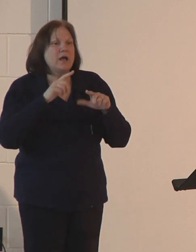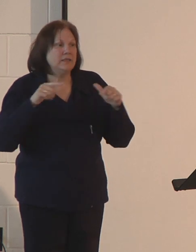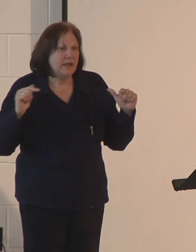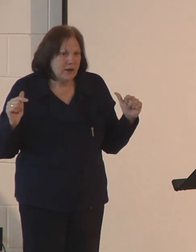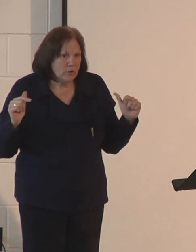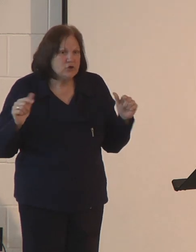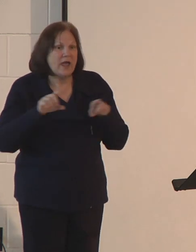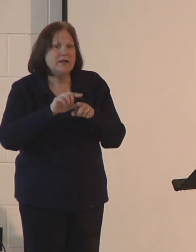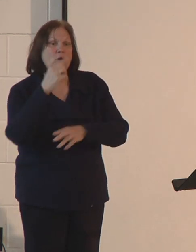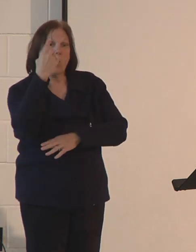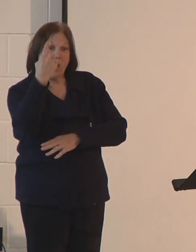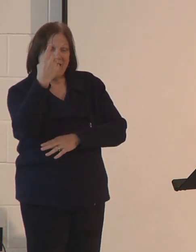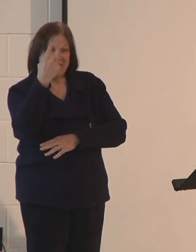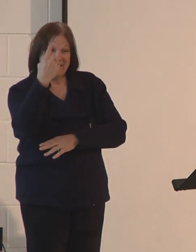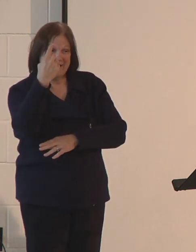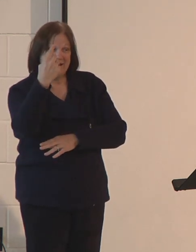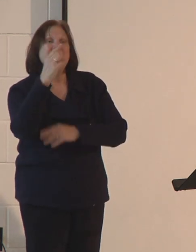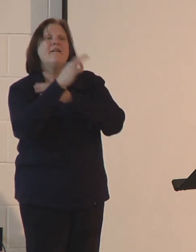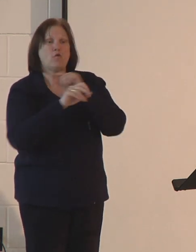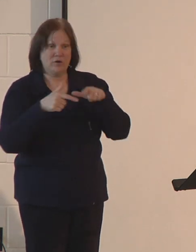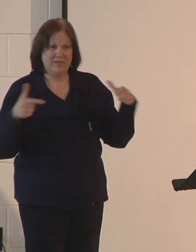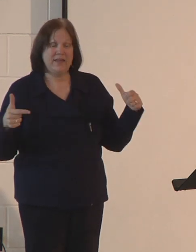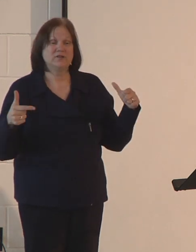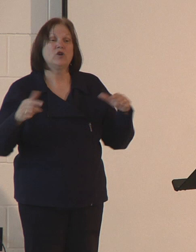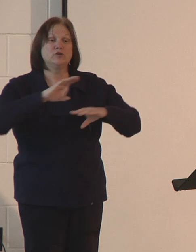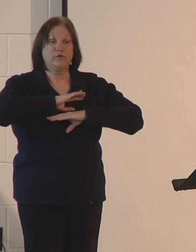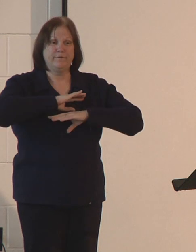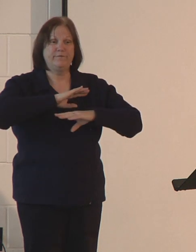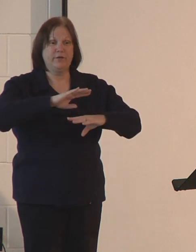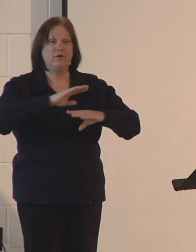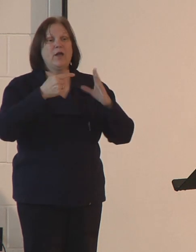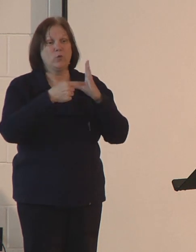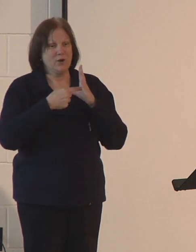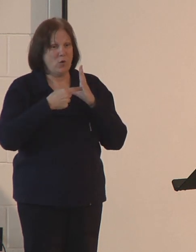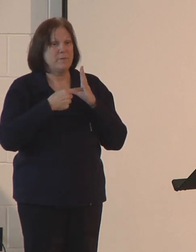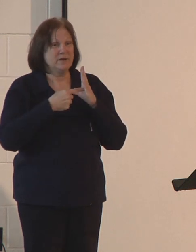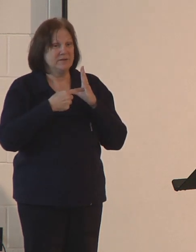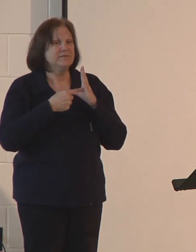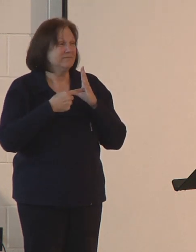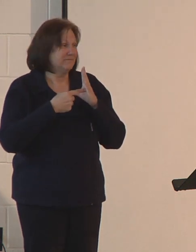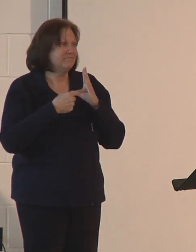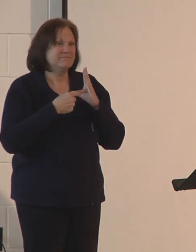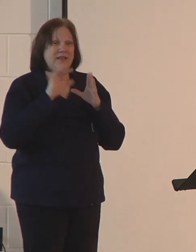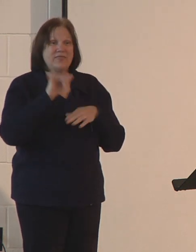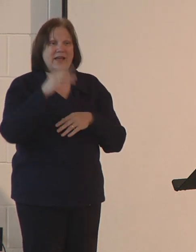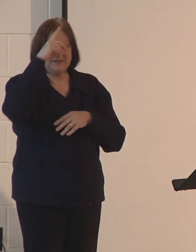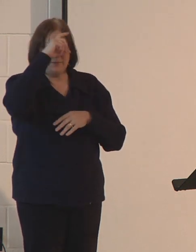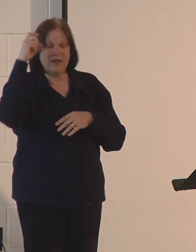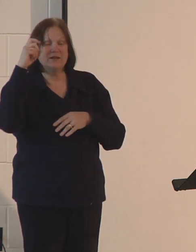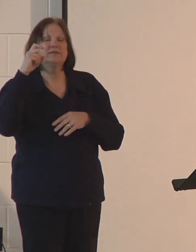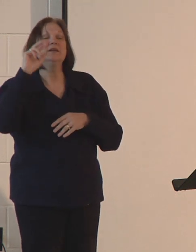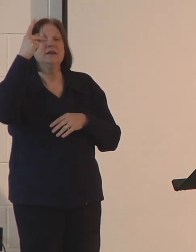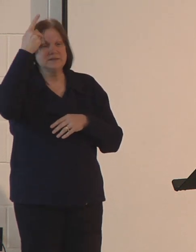language as one of the languages that you can take to fulfill that requirement if you shall need to. That's because in St.